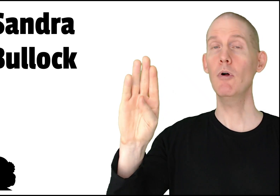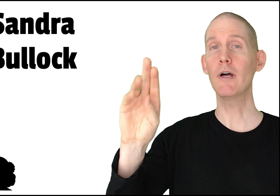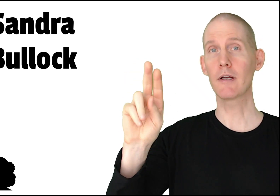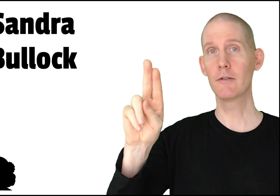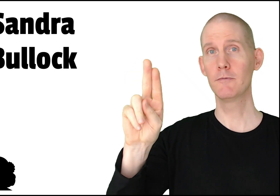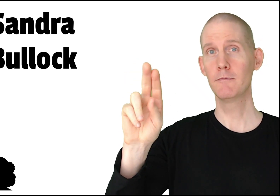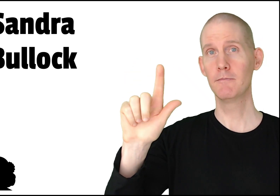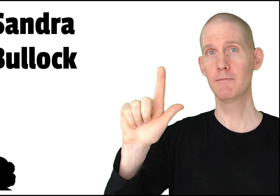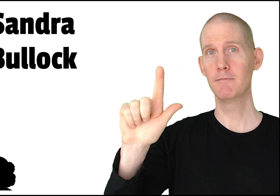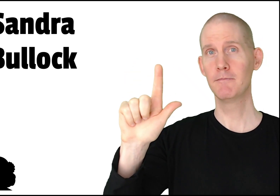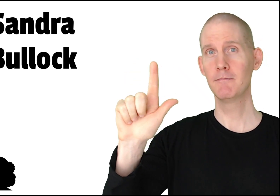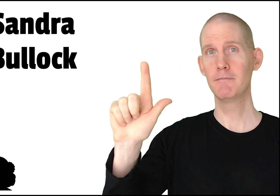Bullock.